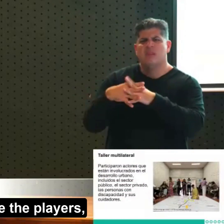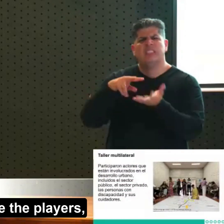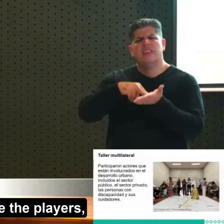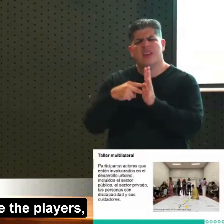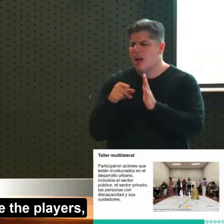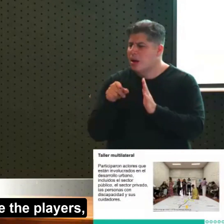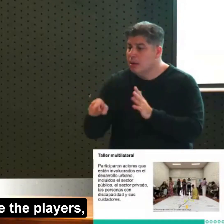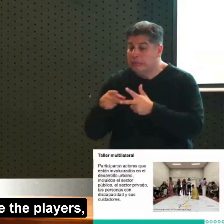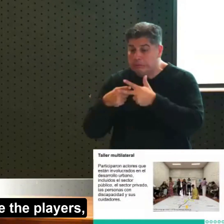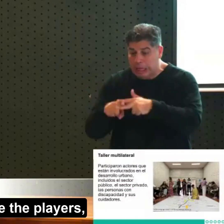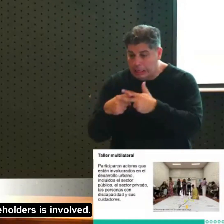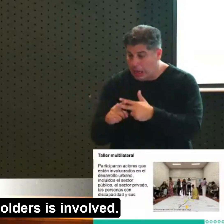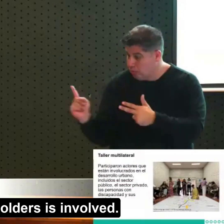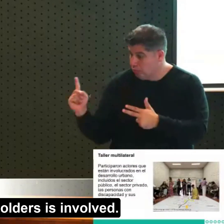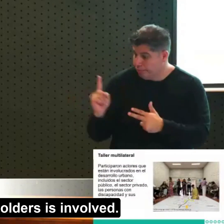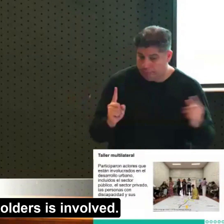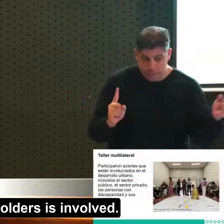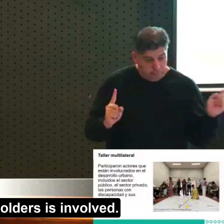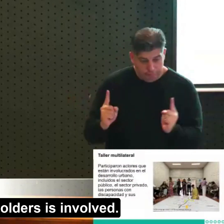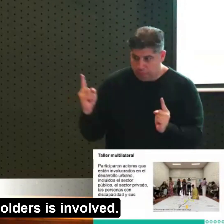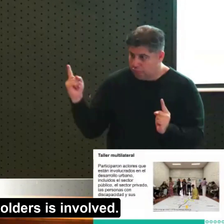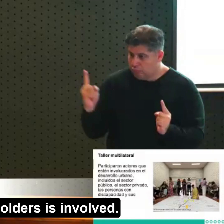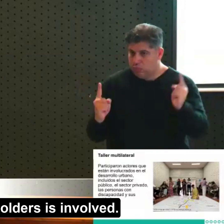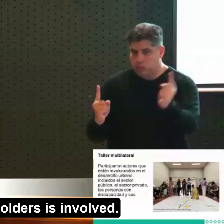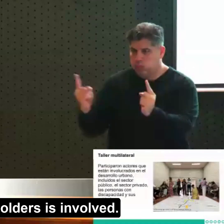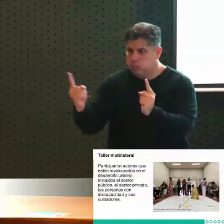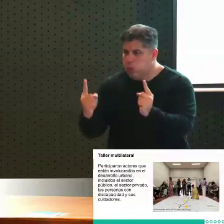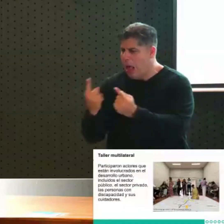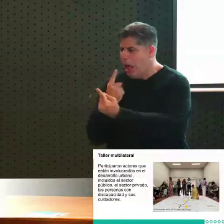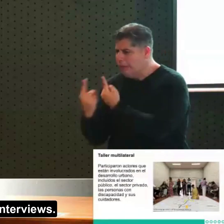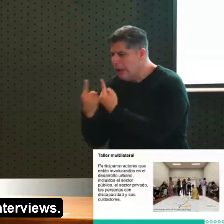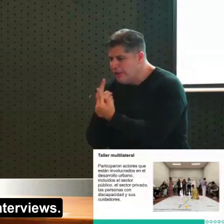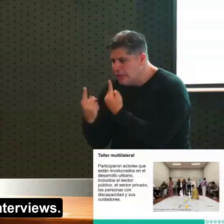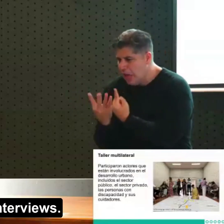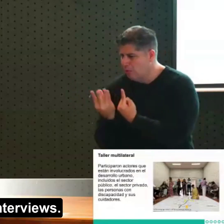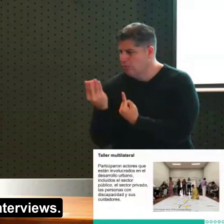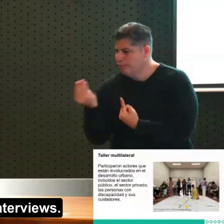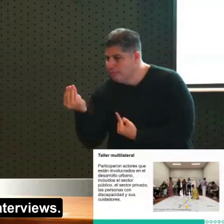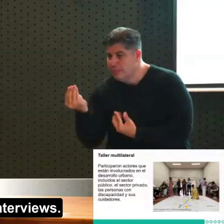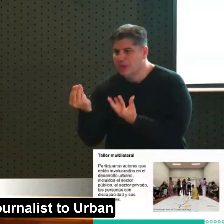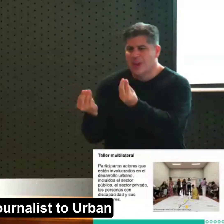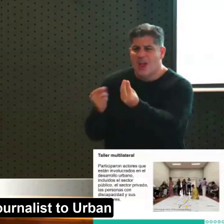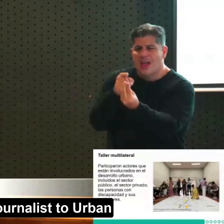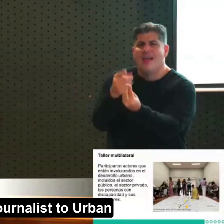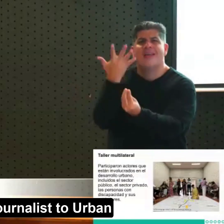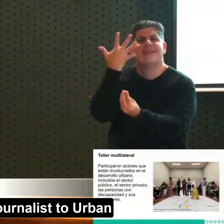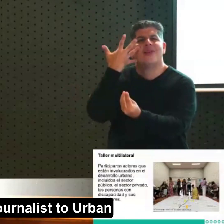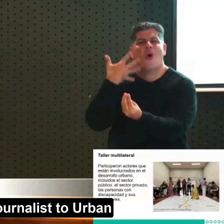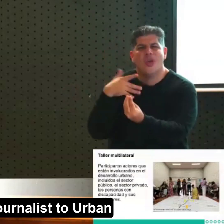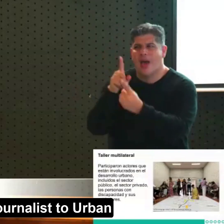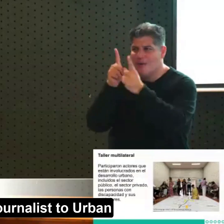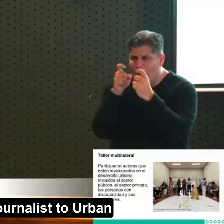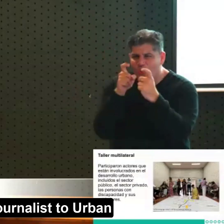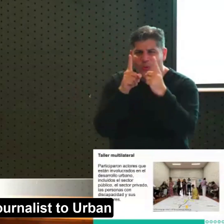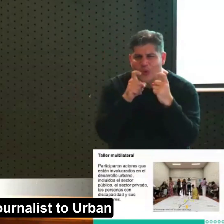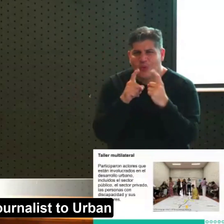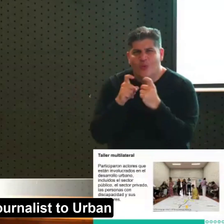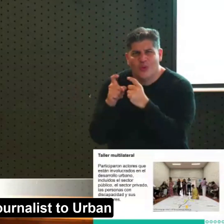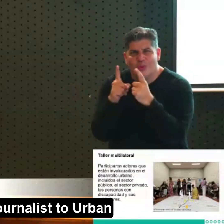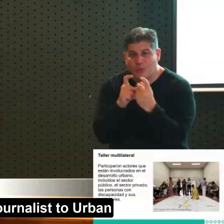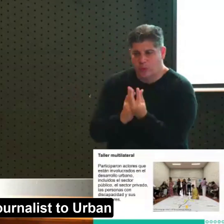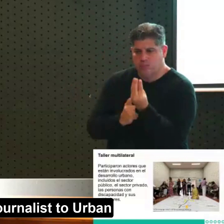where these players, the stakeholders involved, interviews, photo